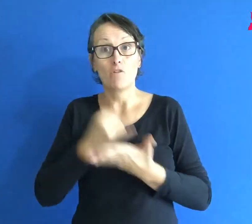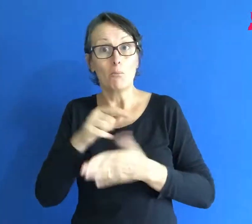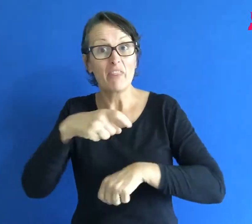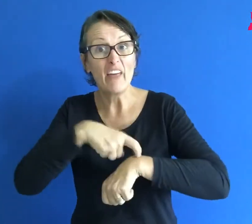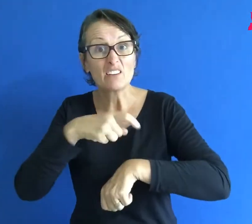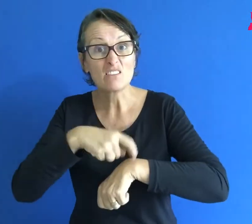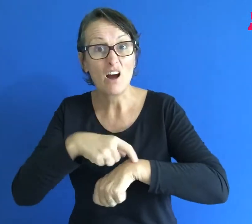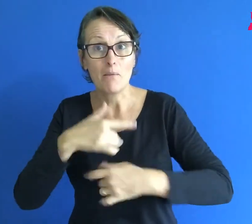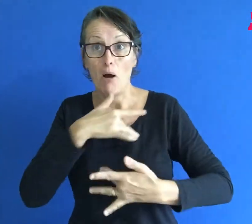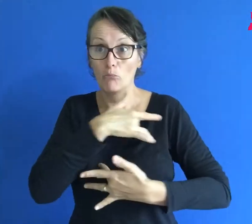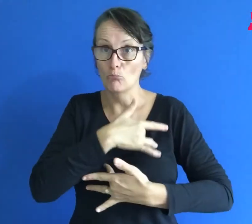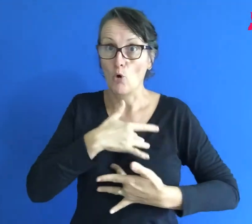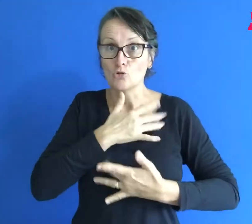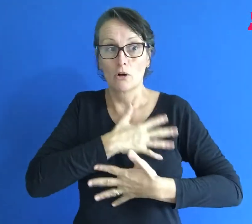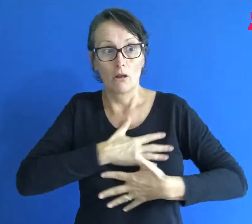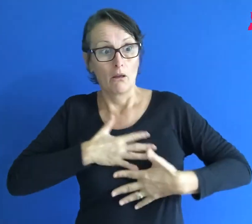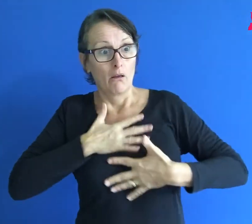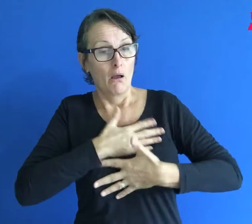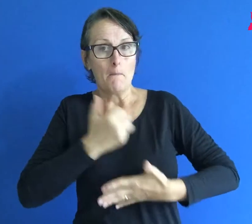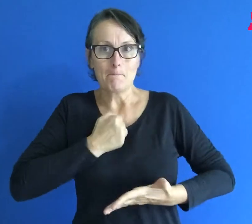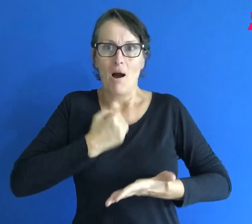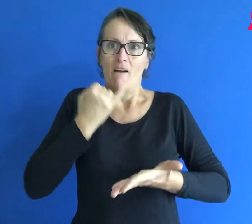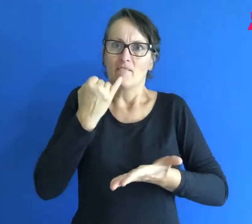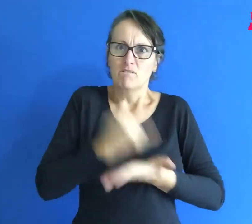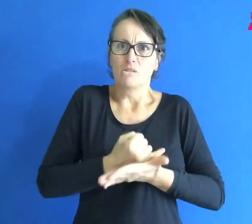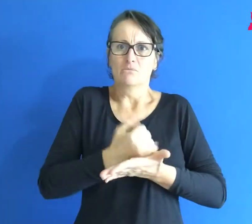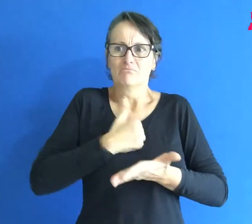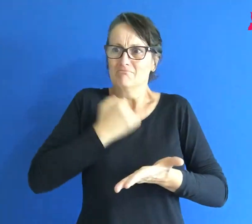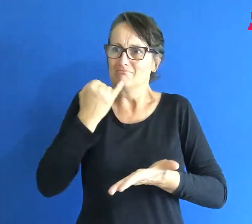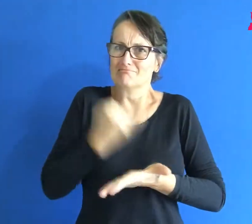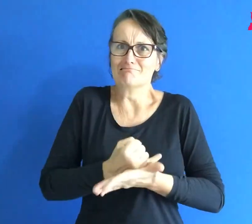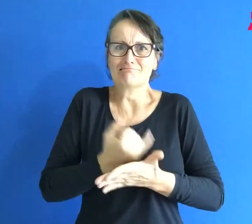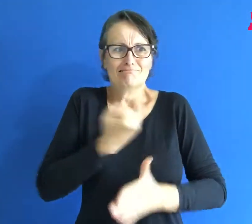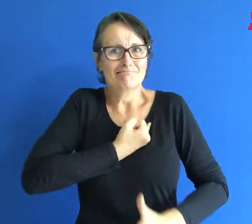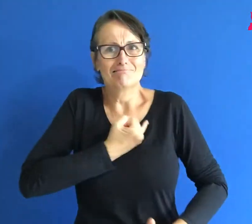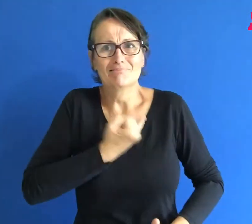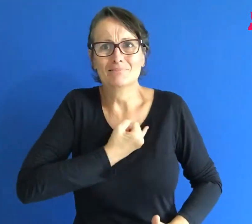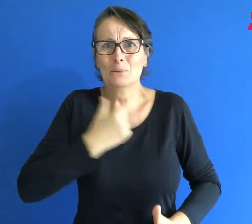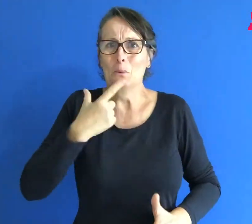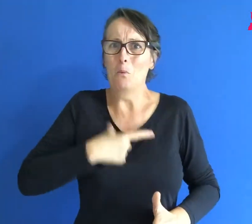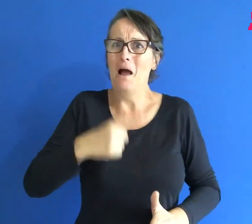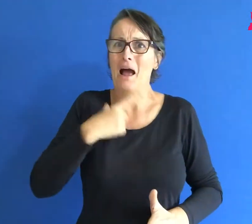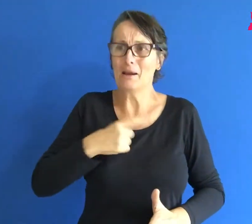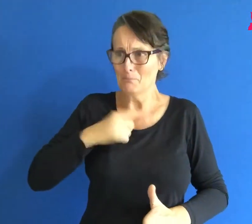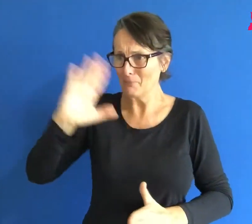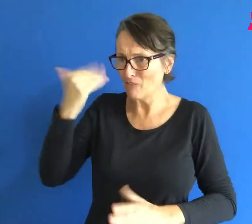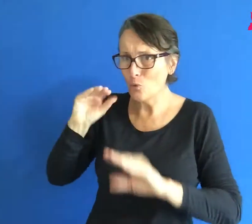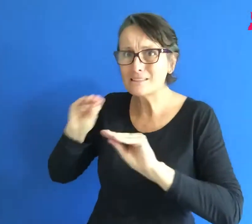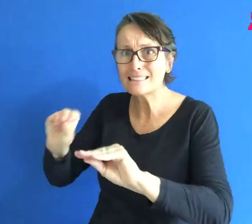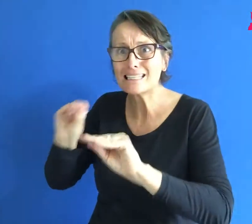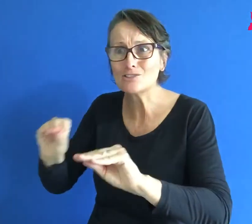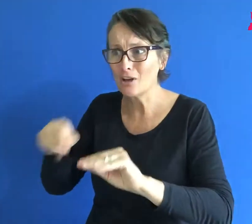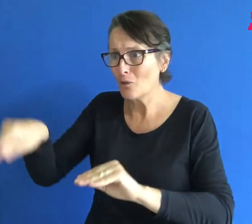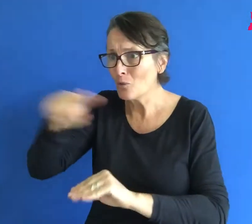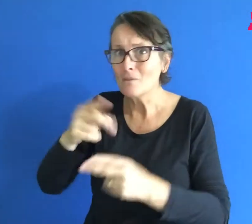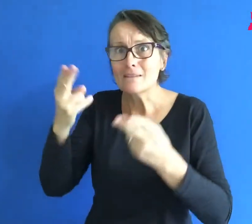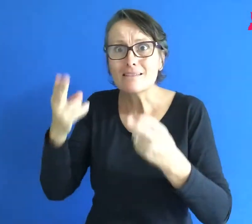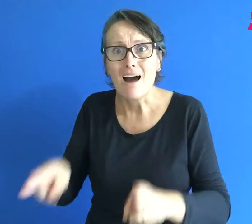time, no, I was clinging to those connections that I'd made with those communities and looking at the result and saying, oh, that was me. One